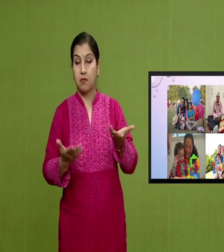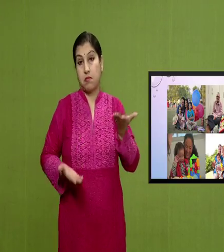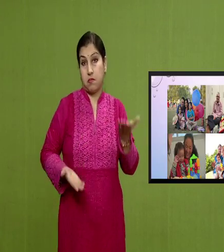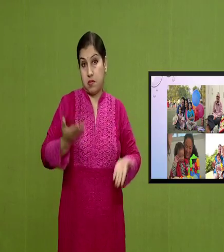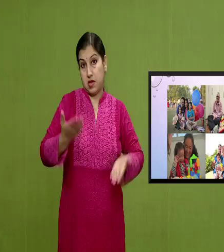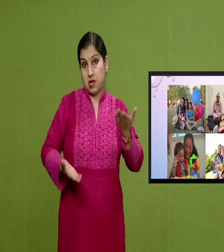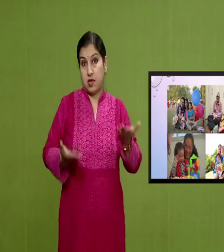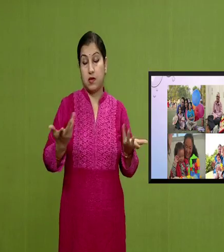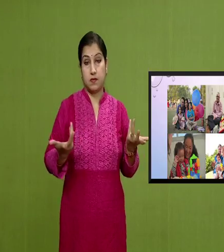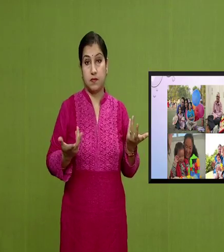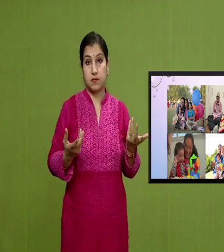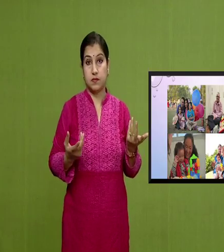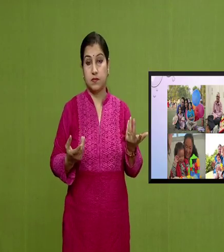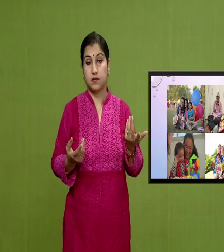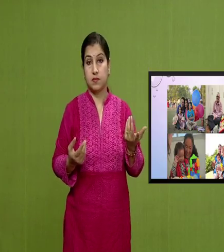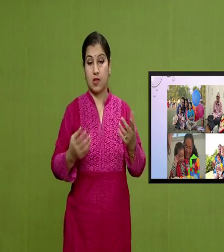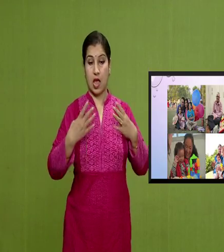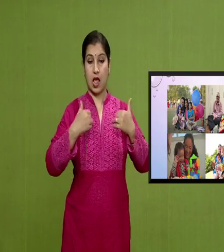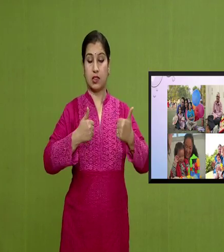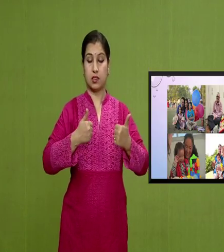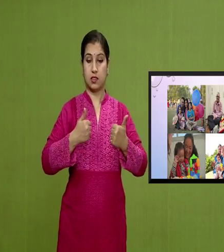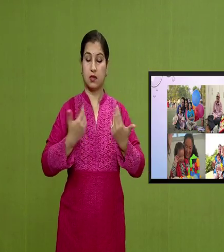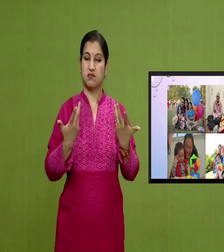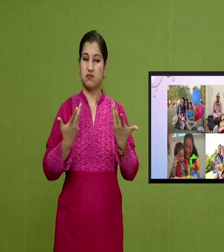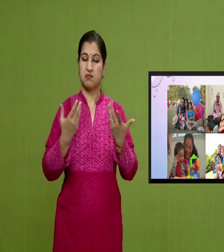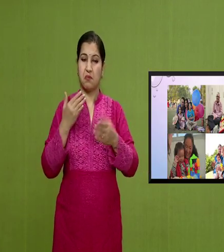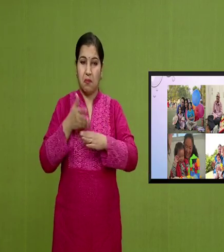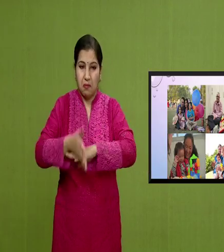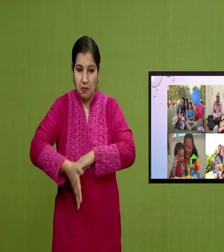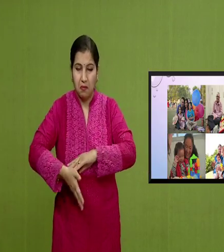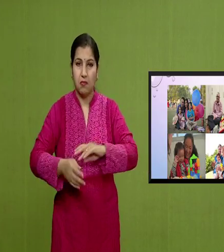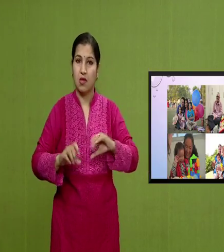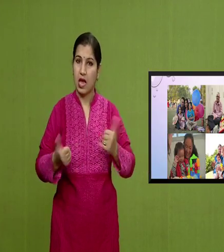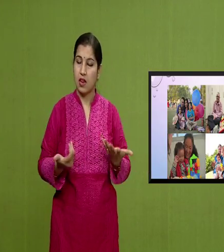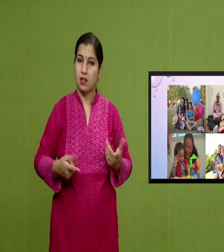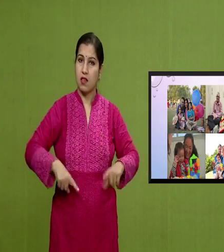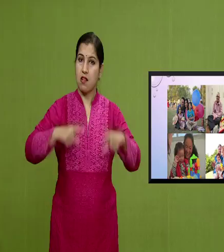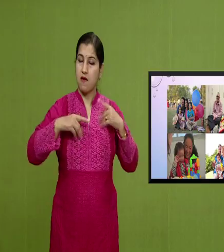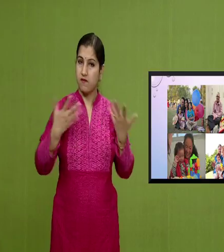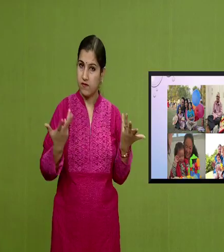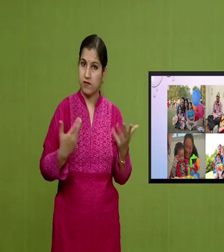to poor health disharmony in life and